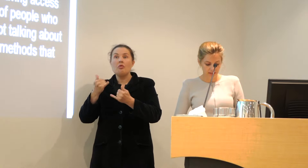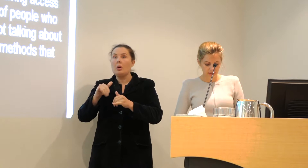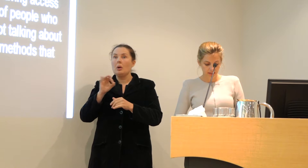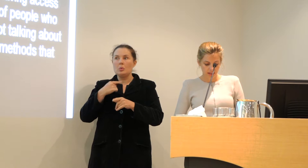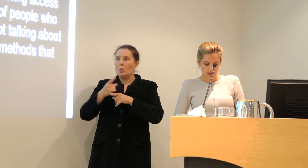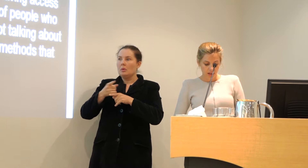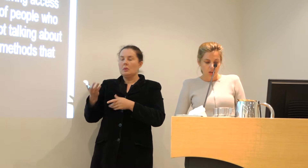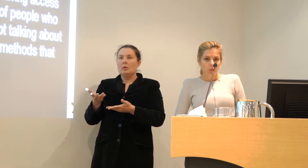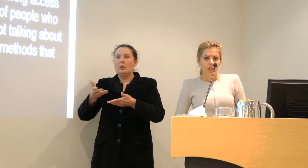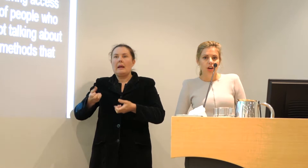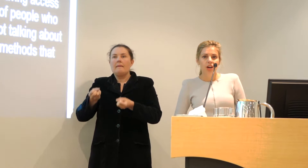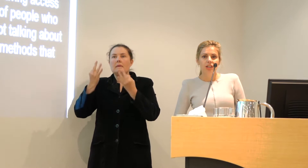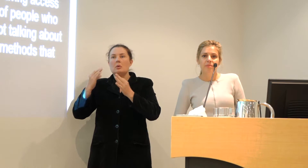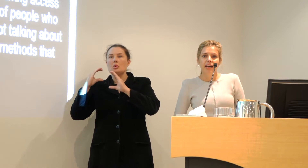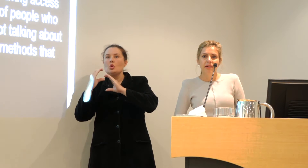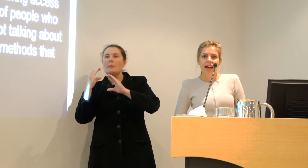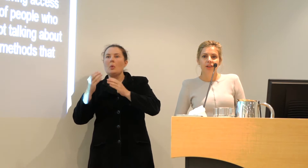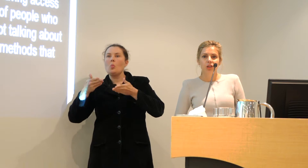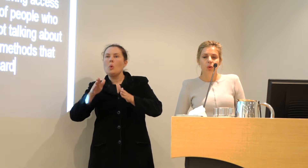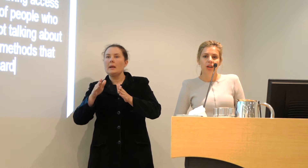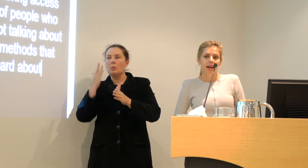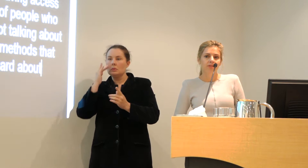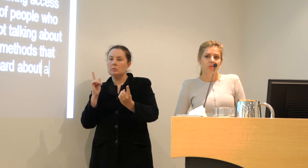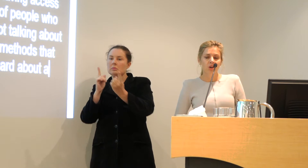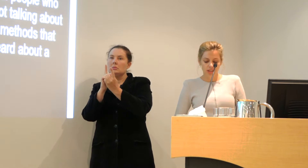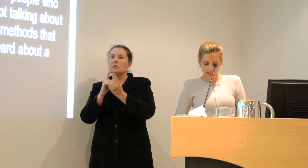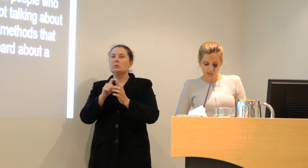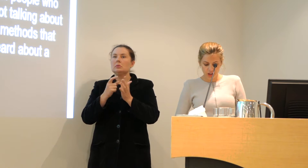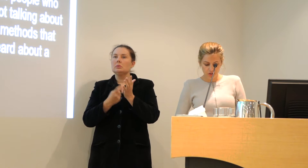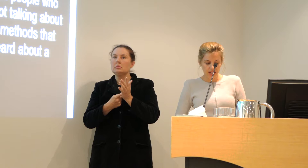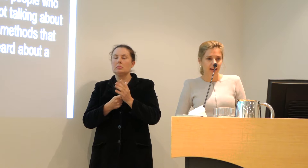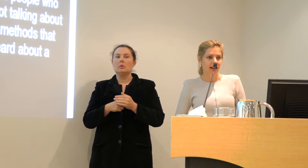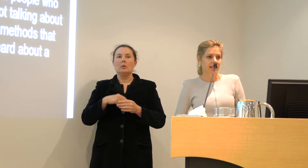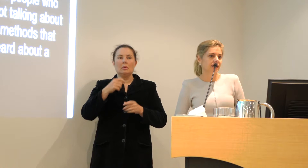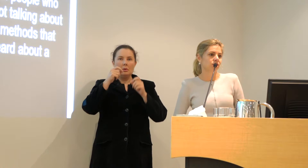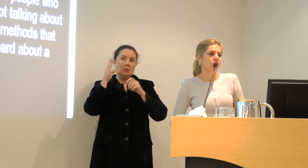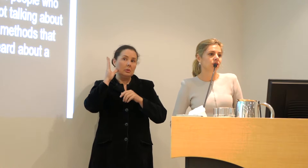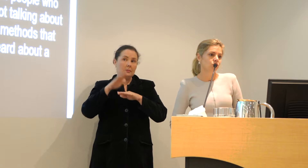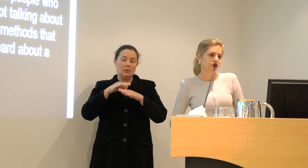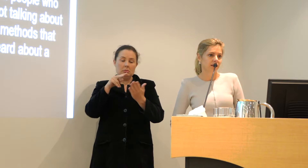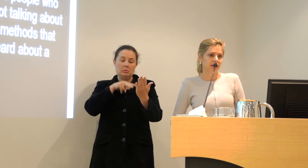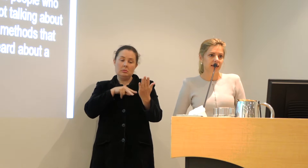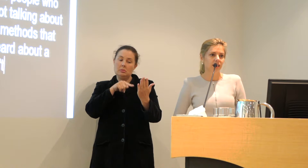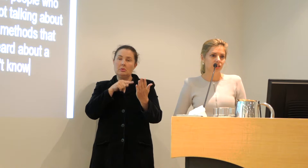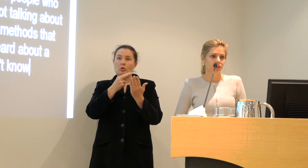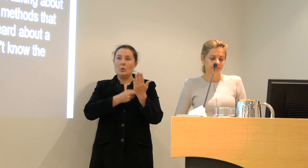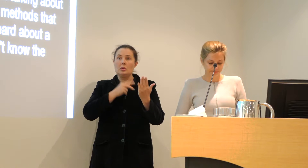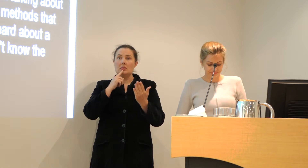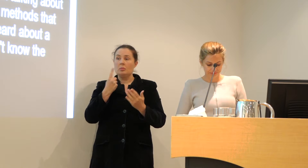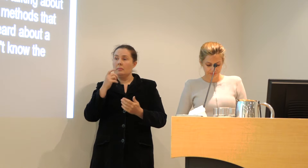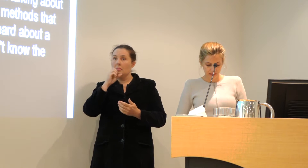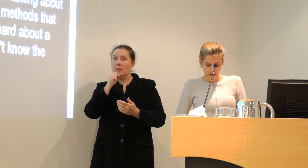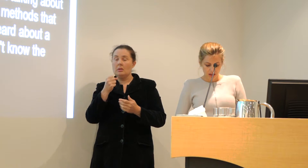patient. We heard about a man who'd woken up from emergency surgery and didn't know the treatment that he'd